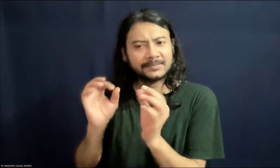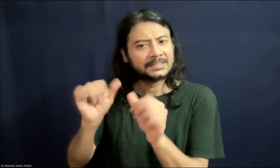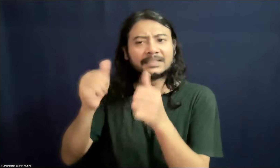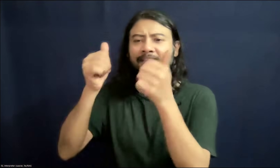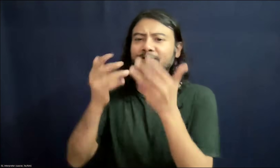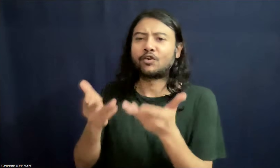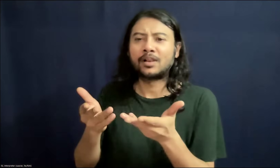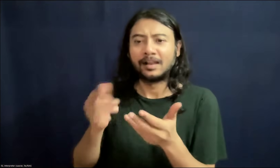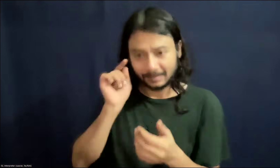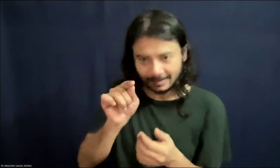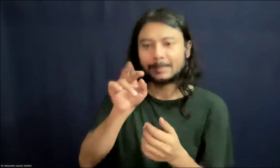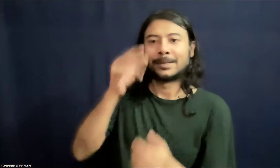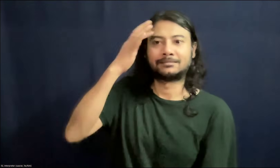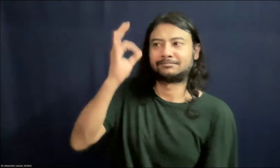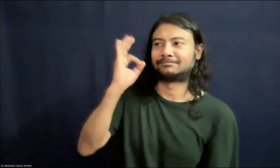intelligent person.